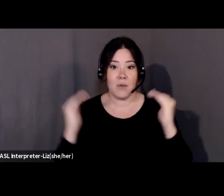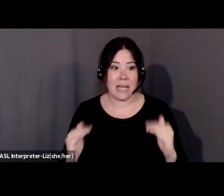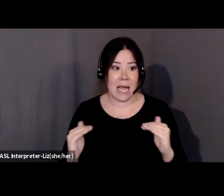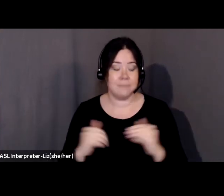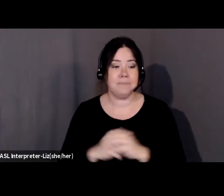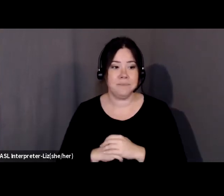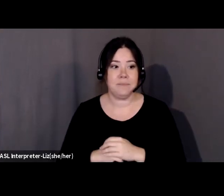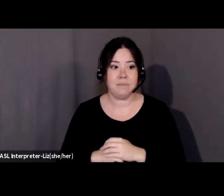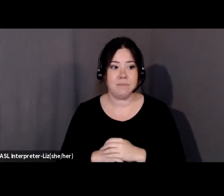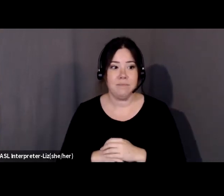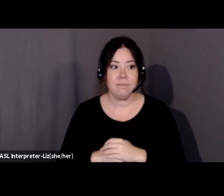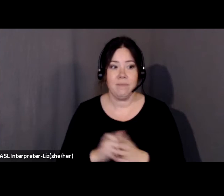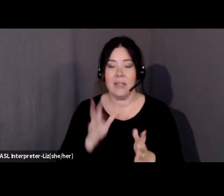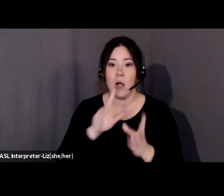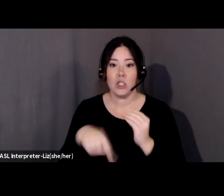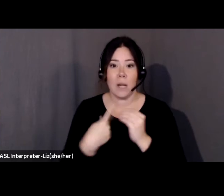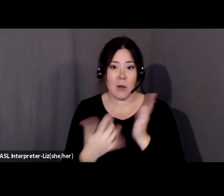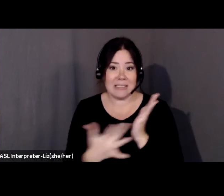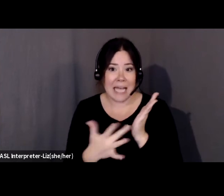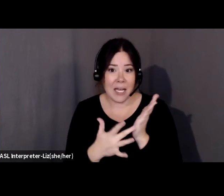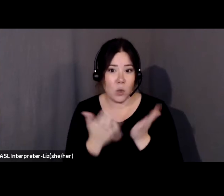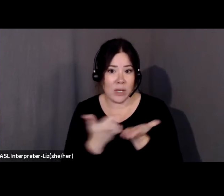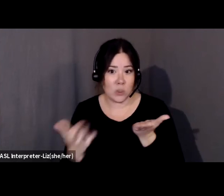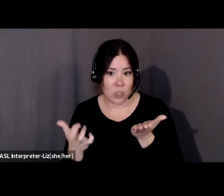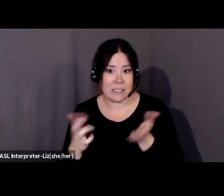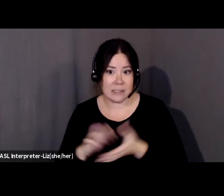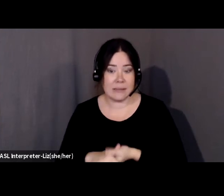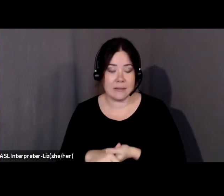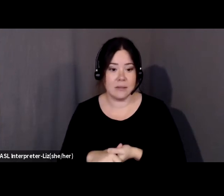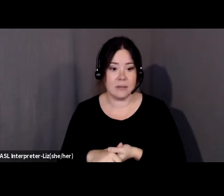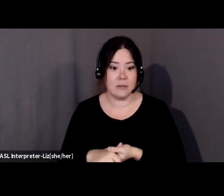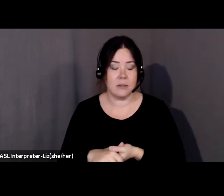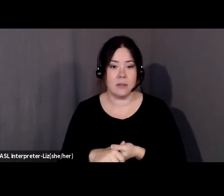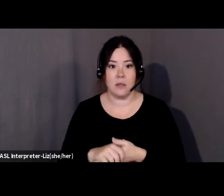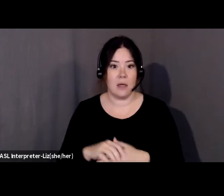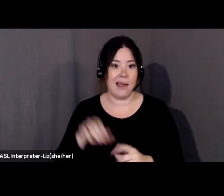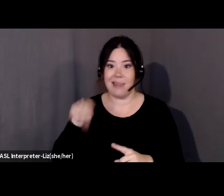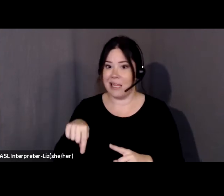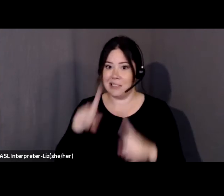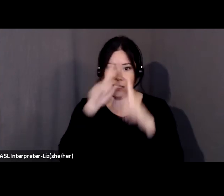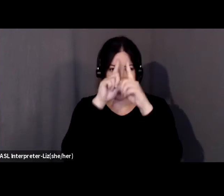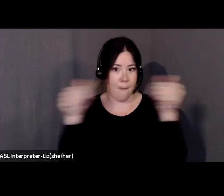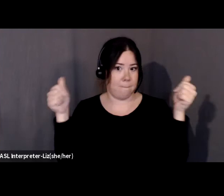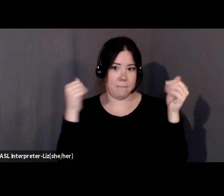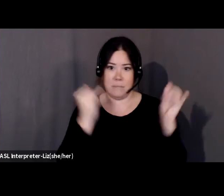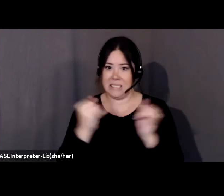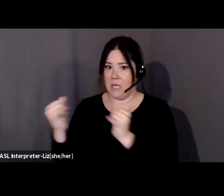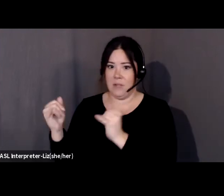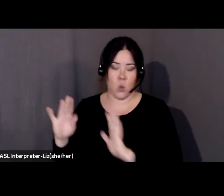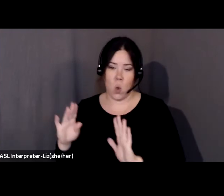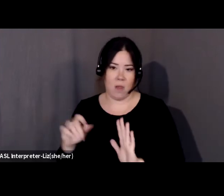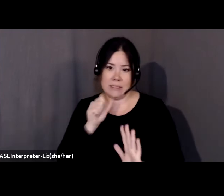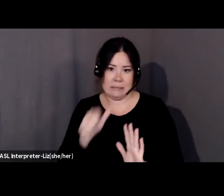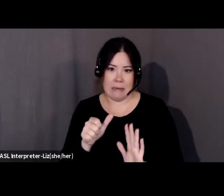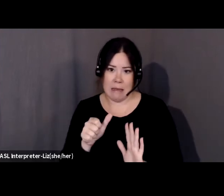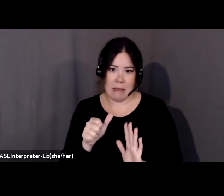next slide, I'm going to talk about tech resources. This is totally up to like individuals. This is not a